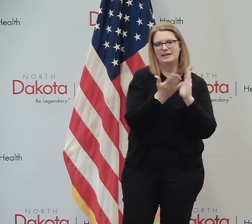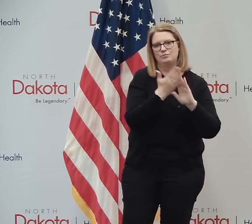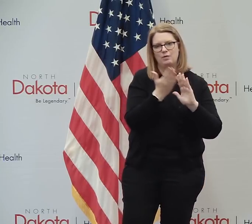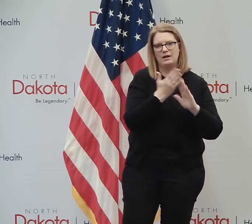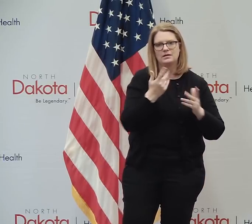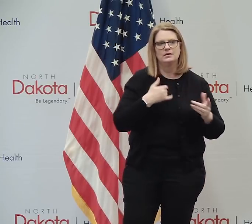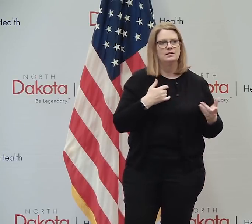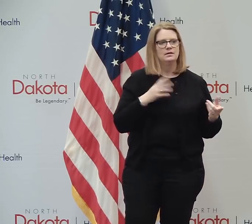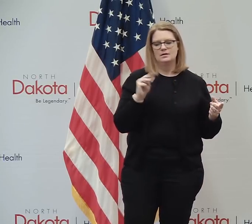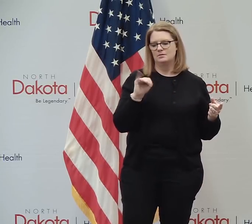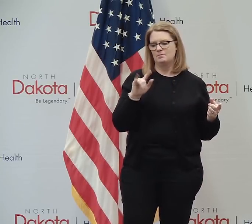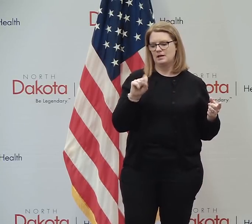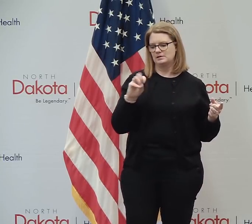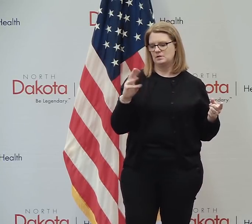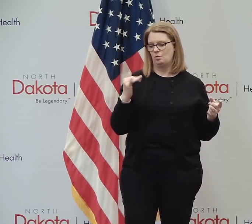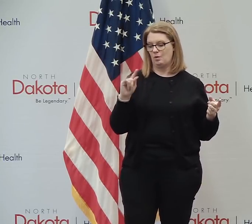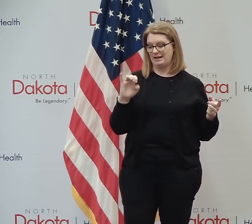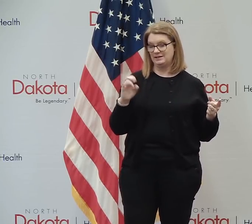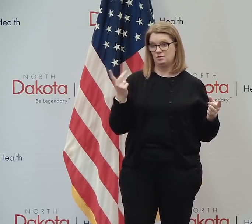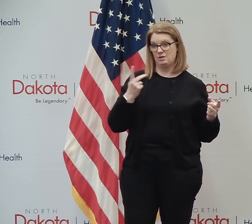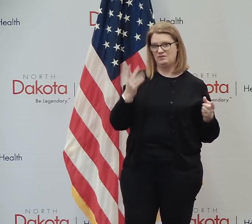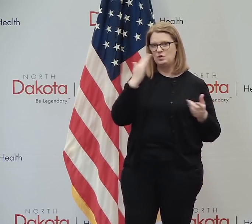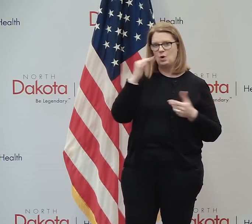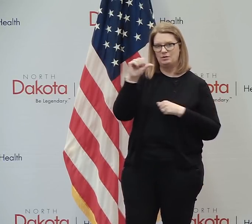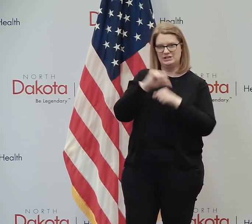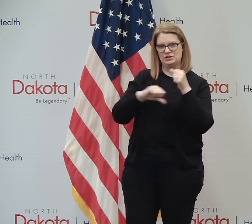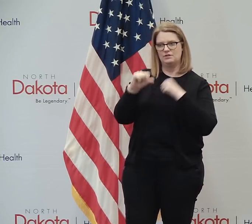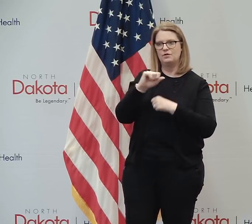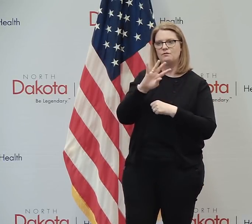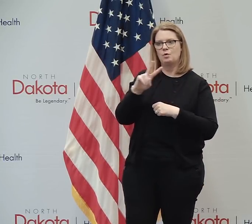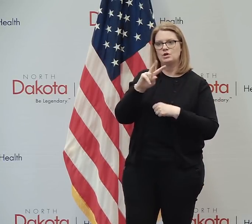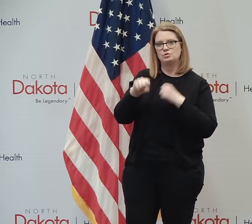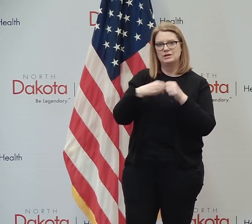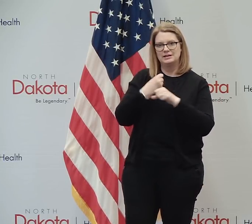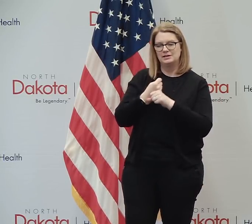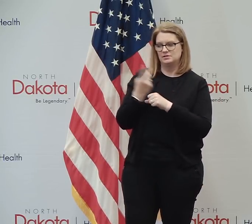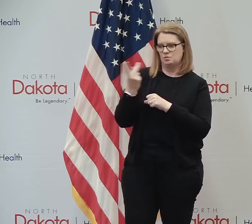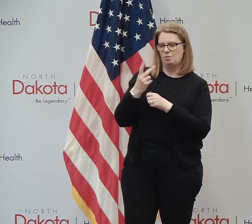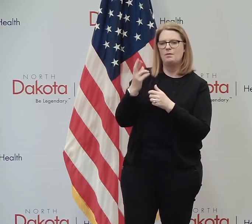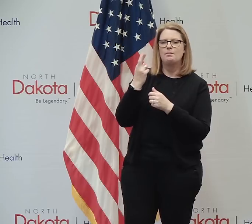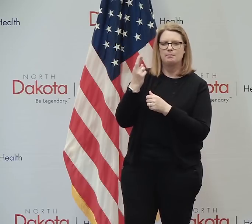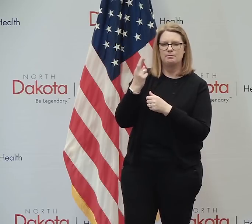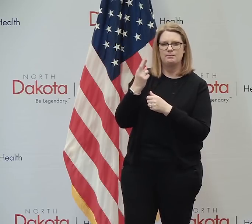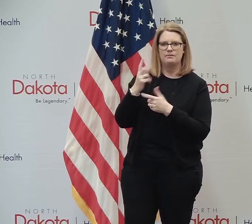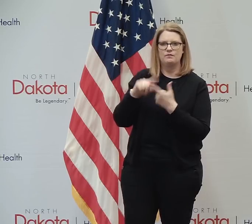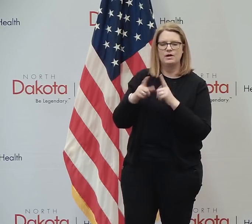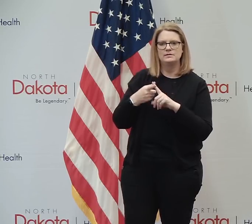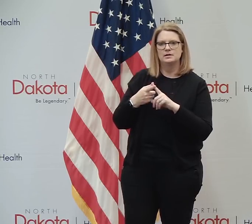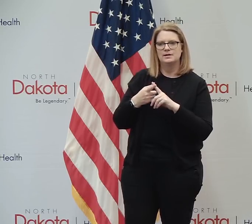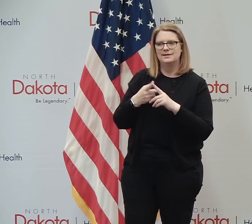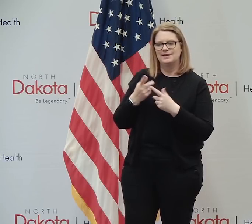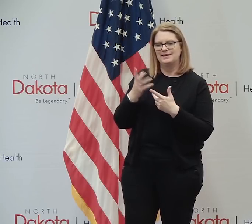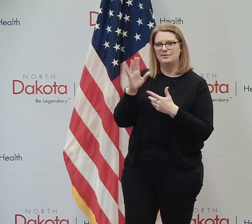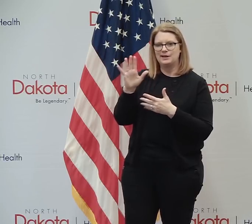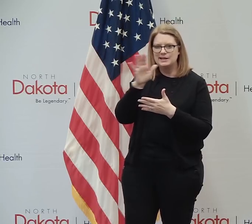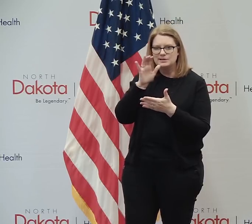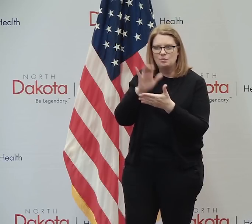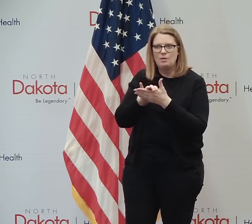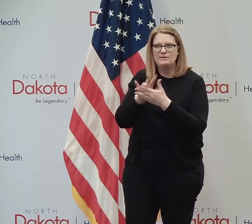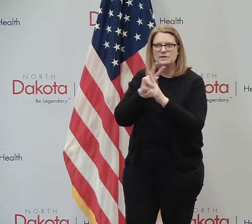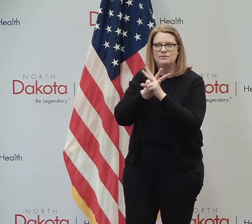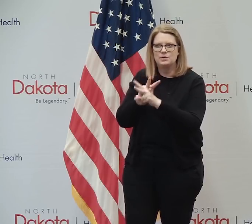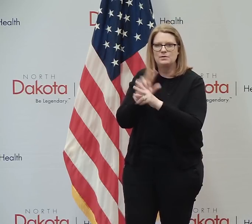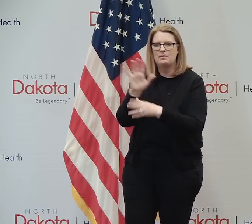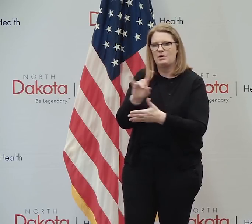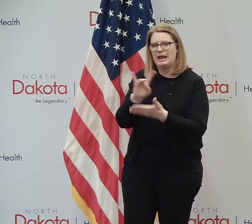to that Miles White and I have known each other for 42 years. We're close personal friends. I was at his wife's funeral about